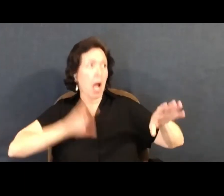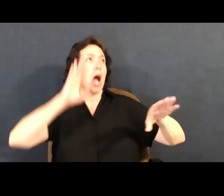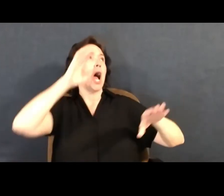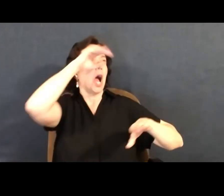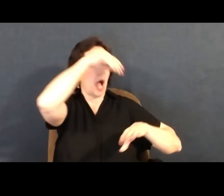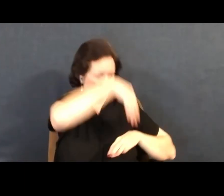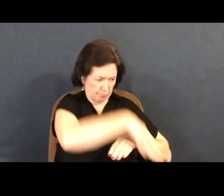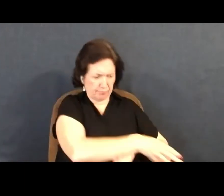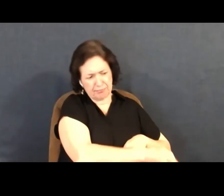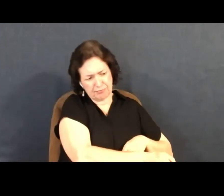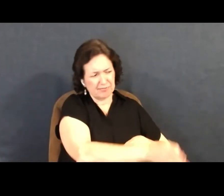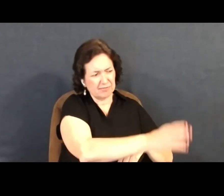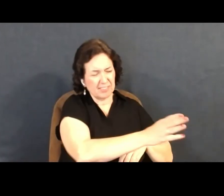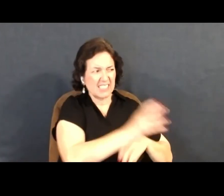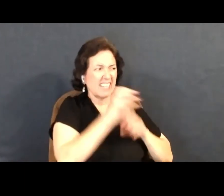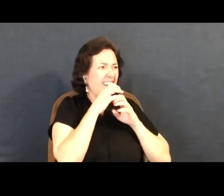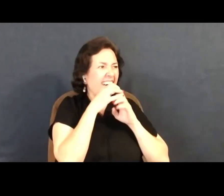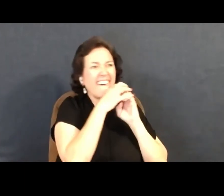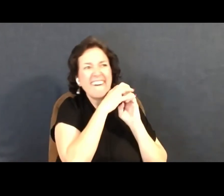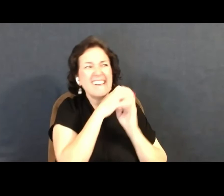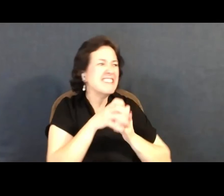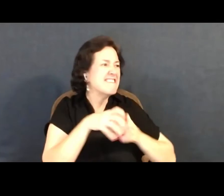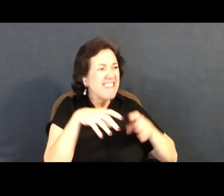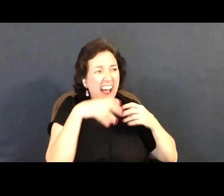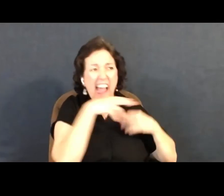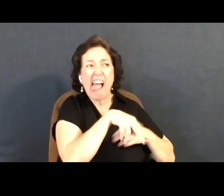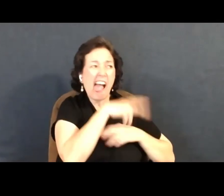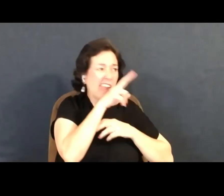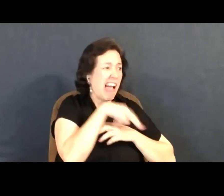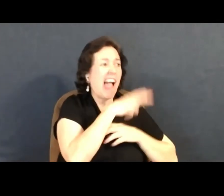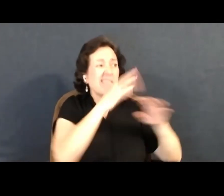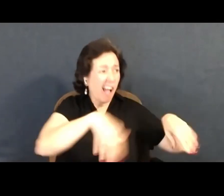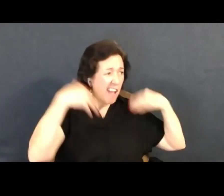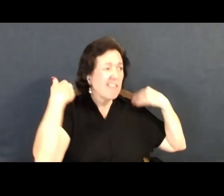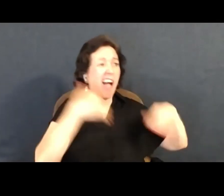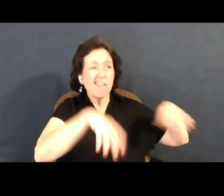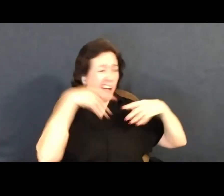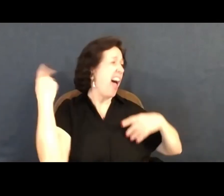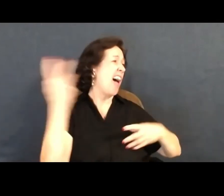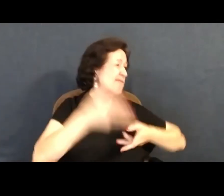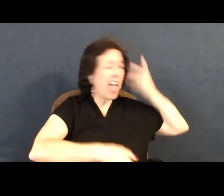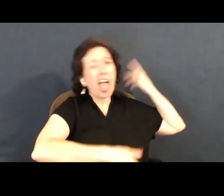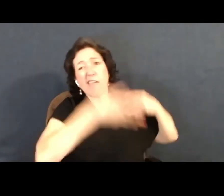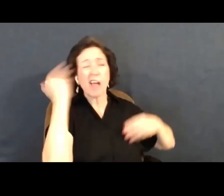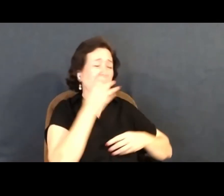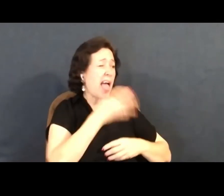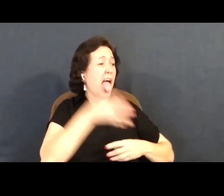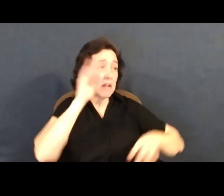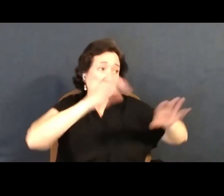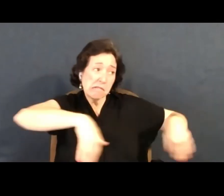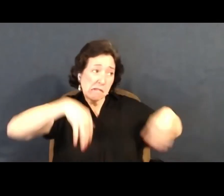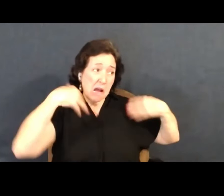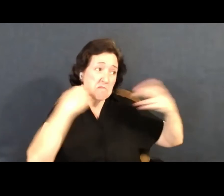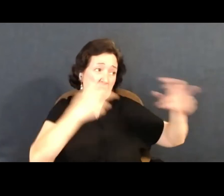ditch. His teeth wide open. He had his tongue was flying and there was saliva going everywhere. And he was right up